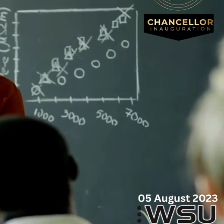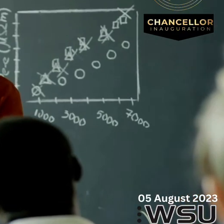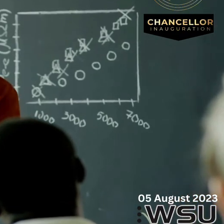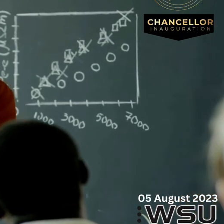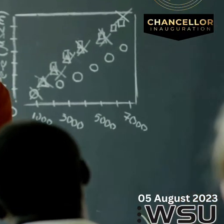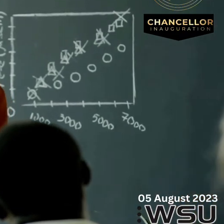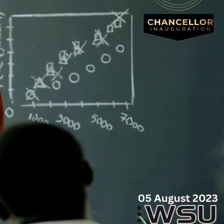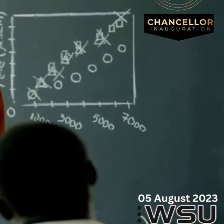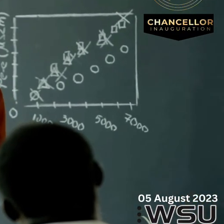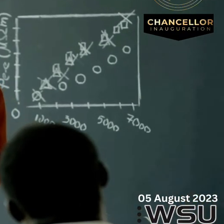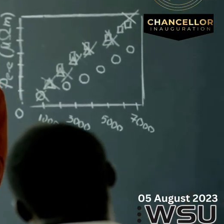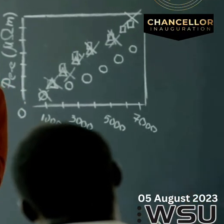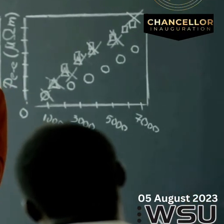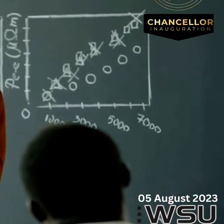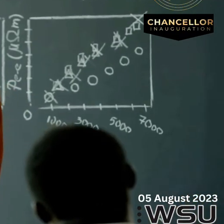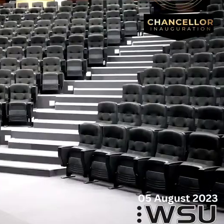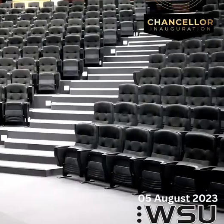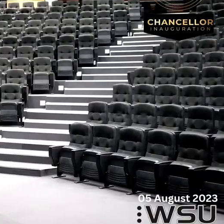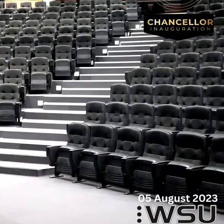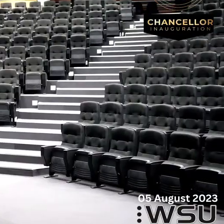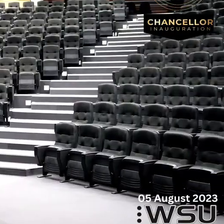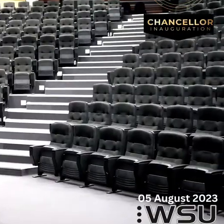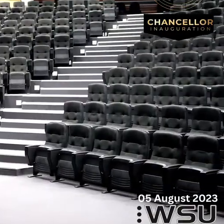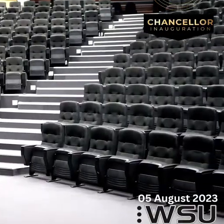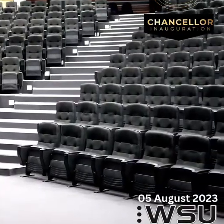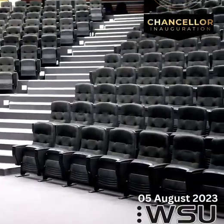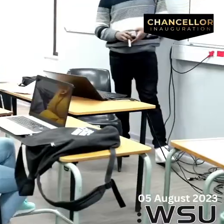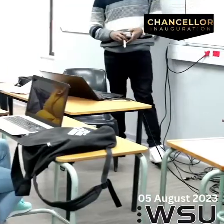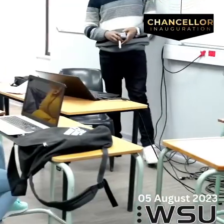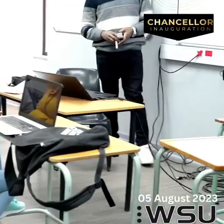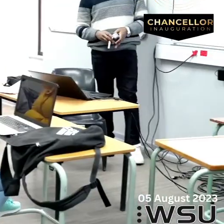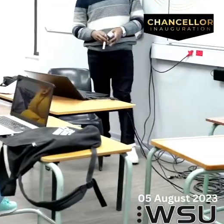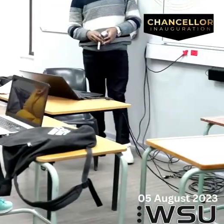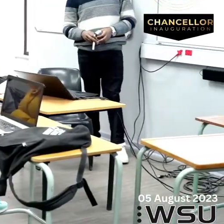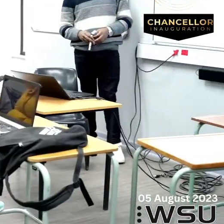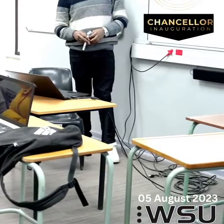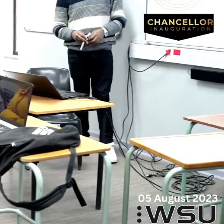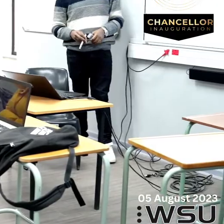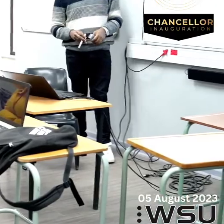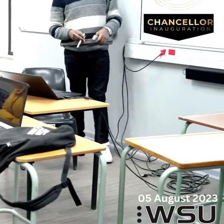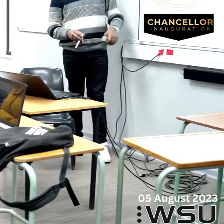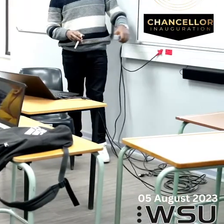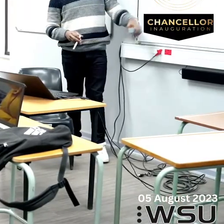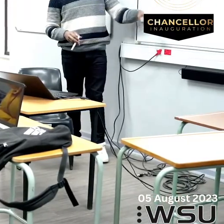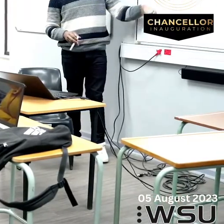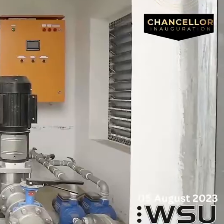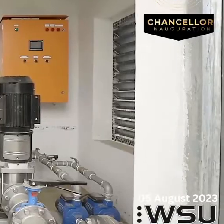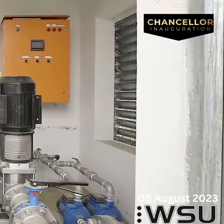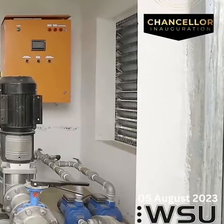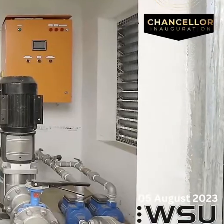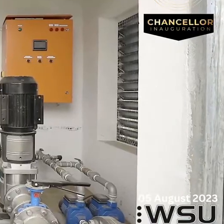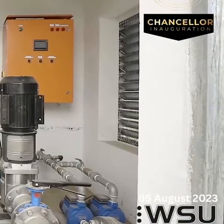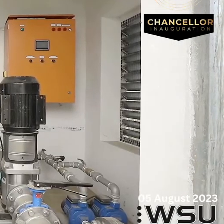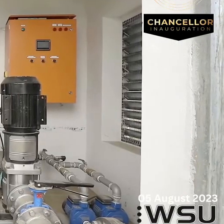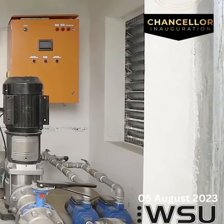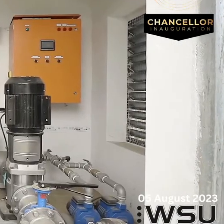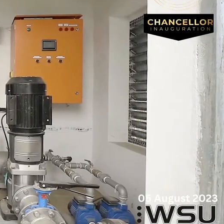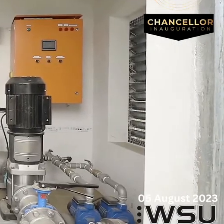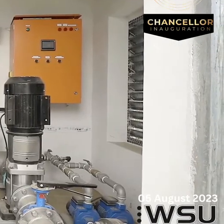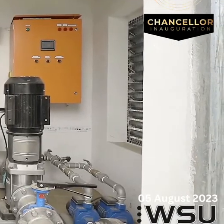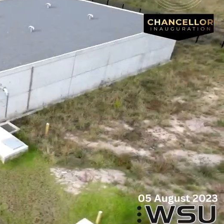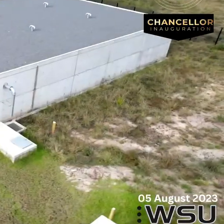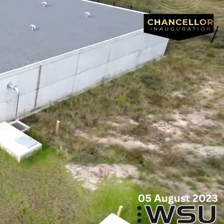for enhanced quality of teaching and learning, reduced duplication and better program delivery, cost saving